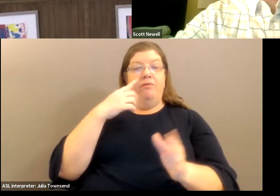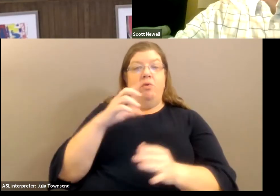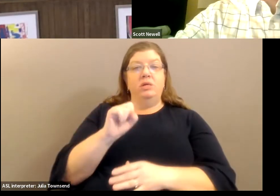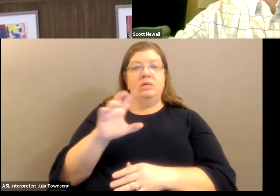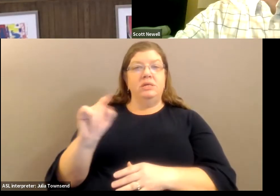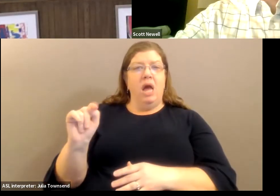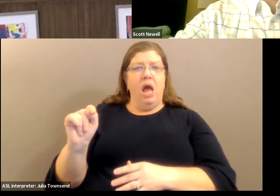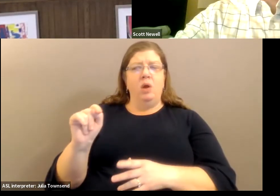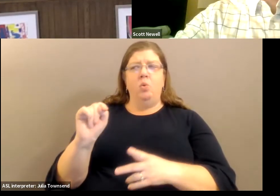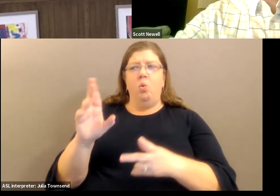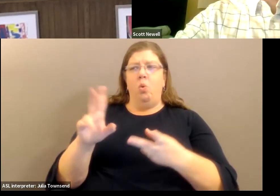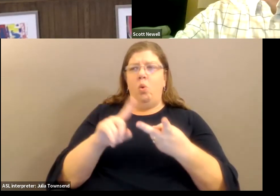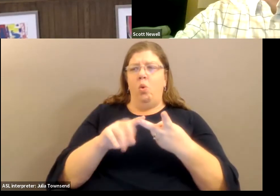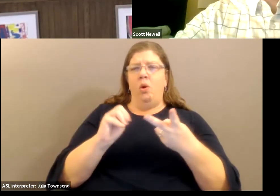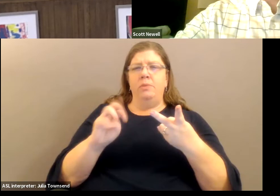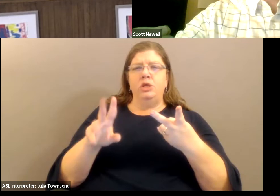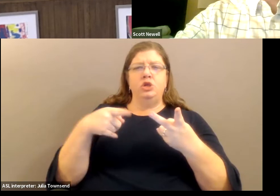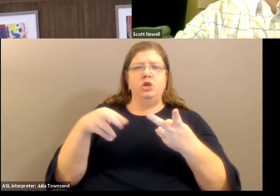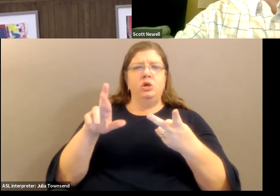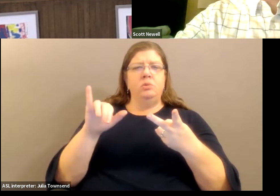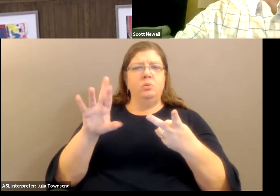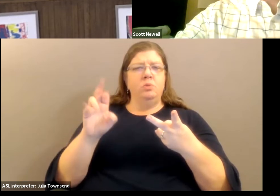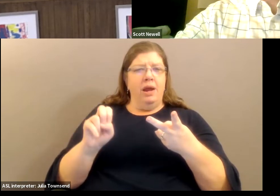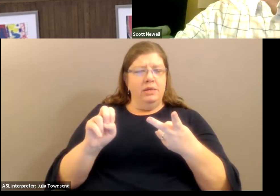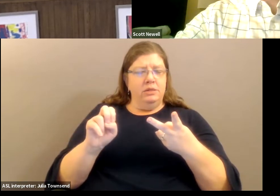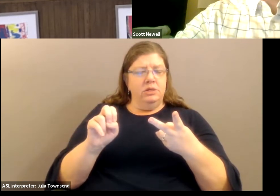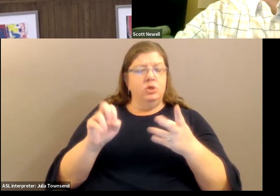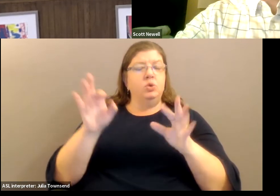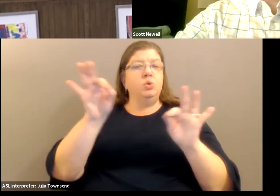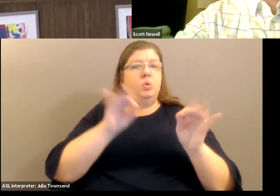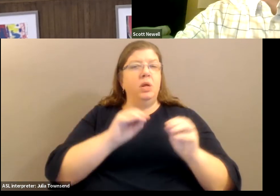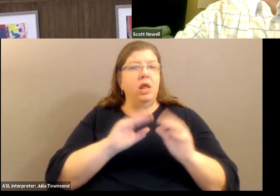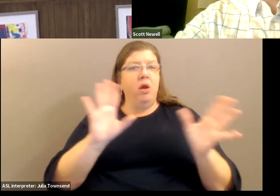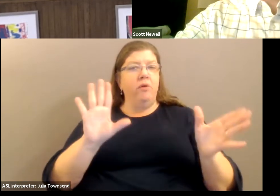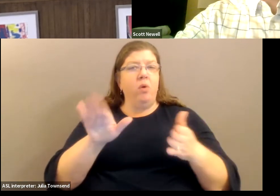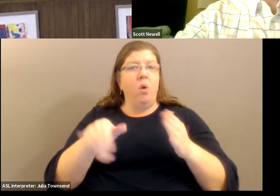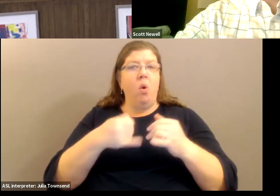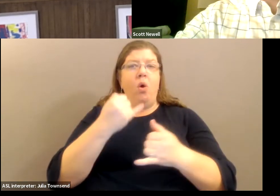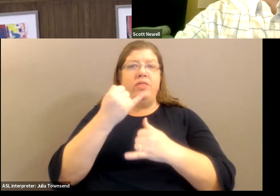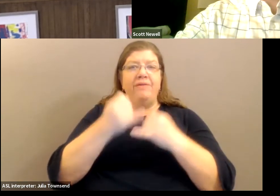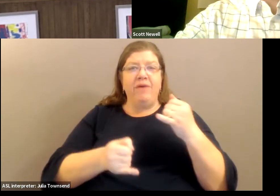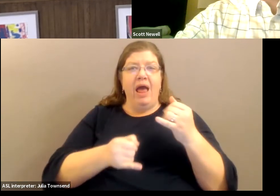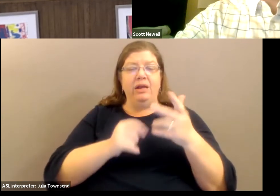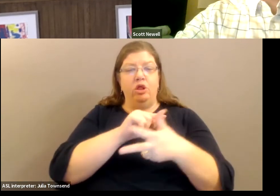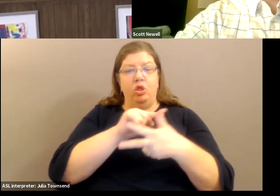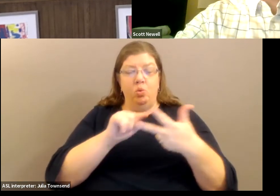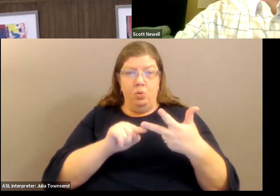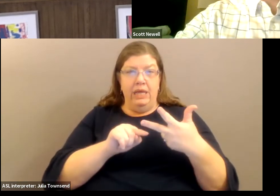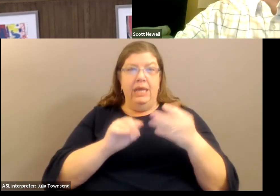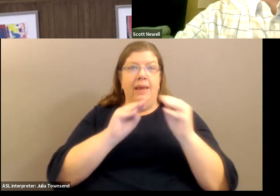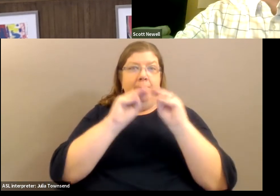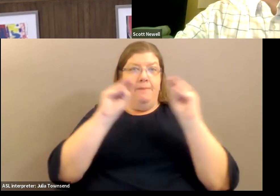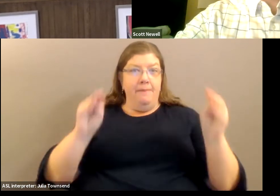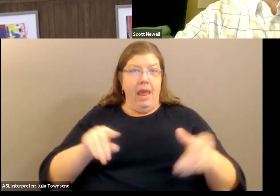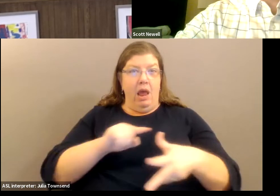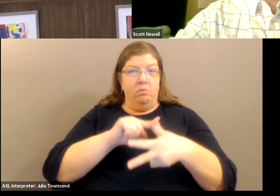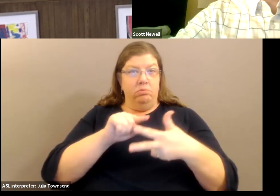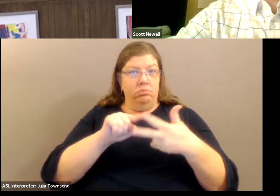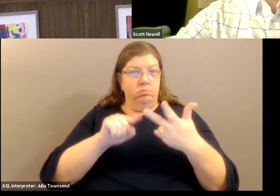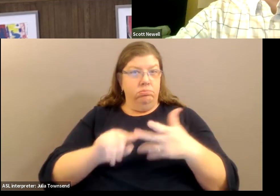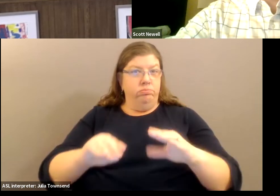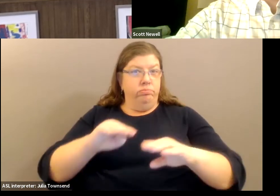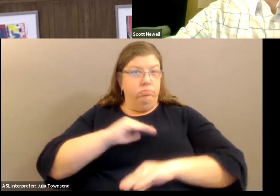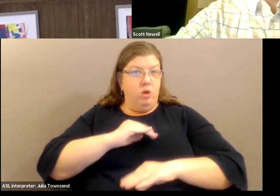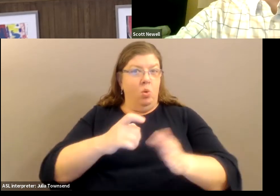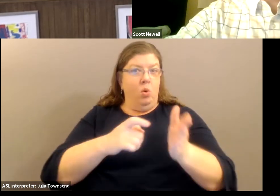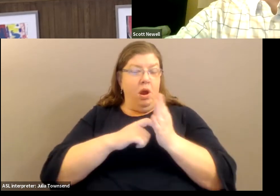or Mr. Price. To clarify, all the finalist maps, the 3 finalist maps, sufficiently meet the